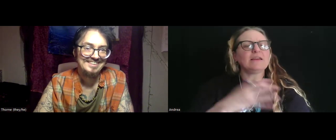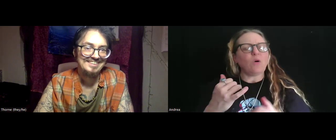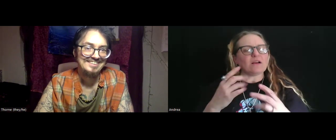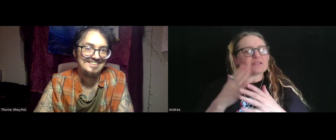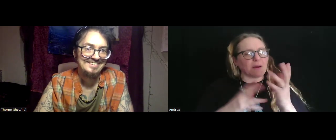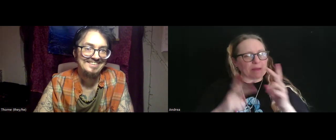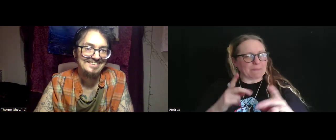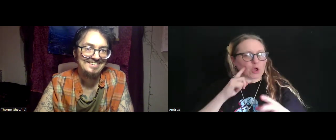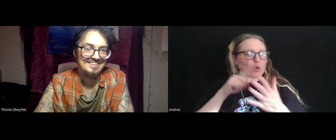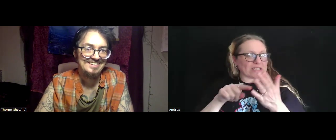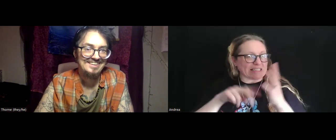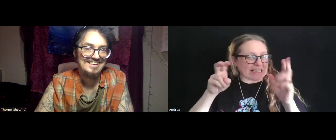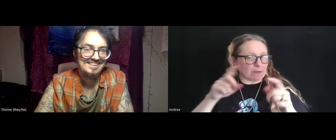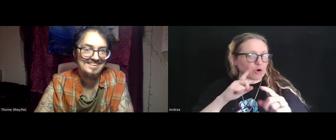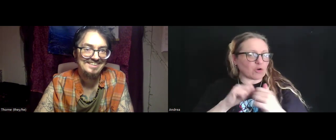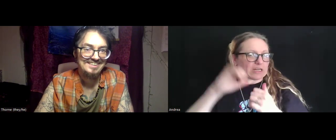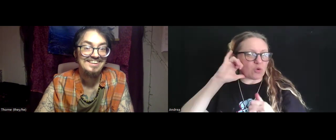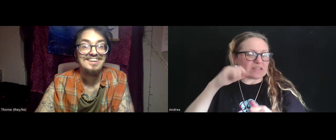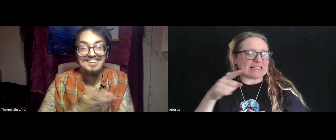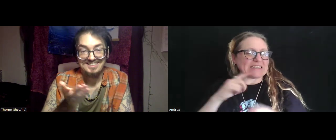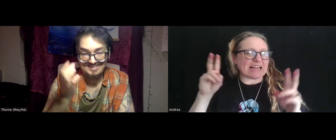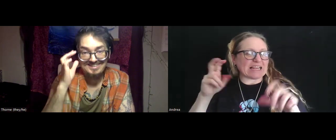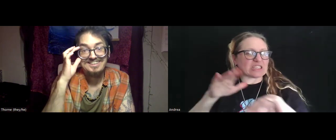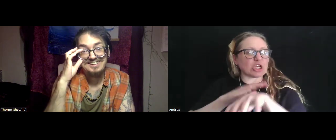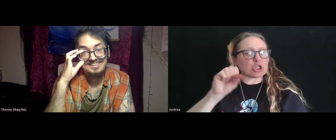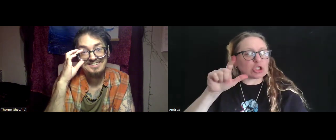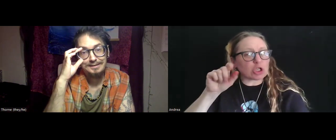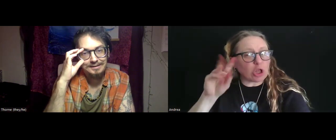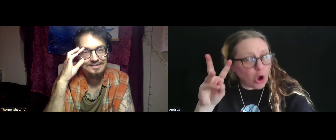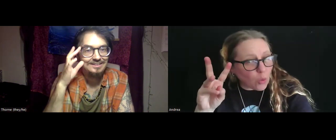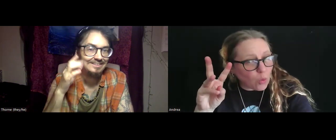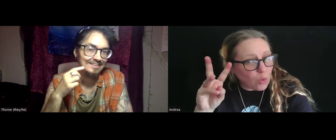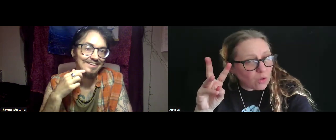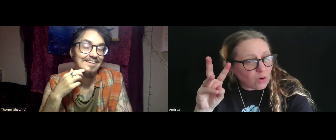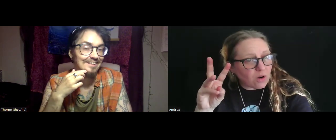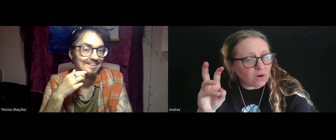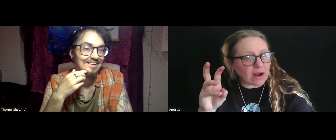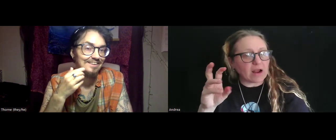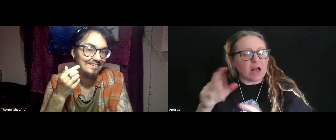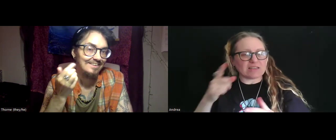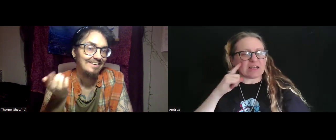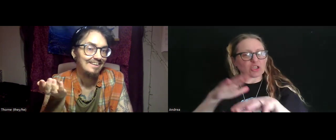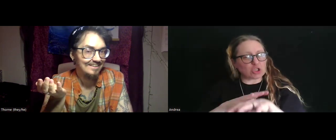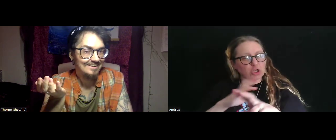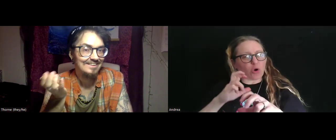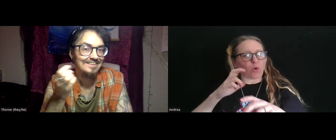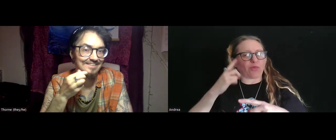Now, some people critique Mercury and Taurus. They say it's slow. Okay, it's like a slow